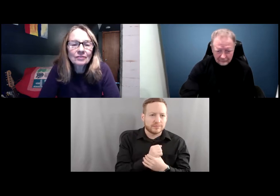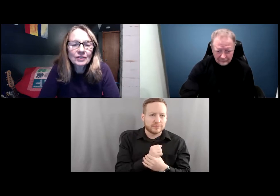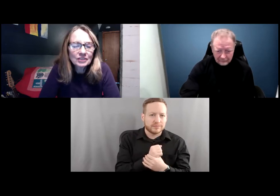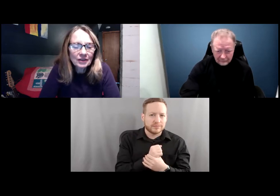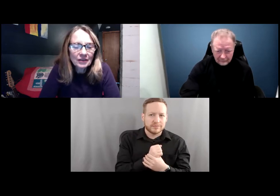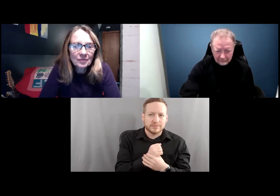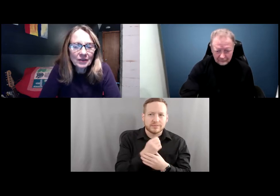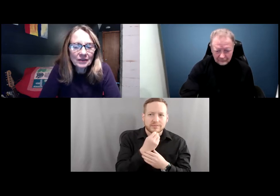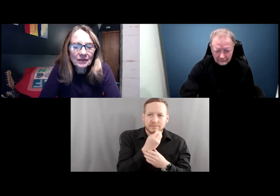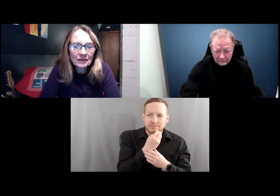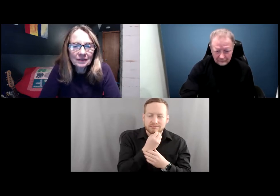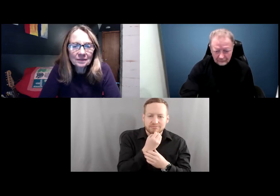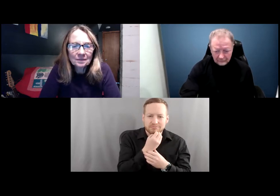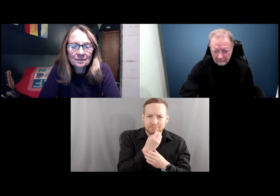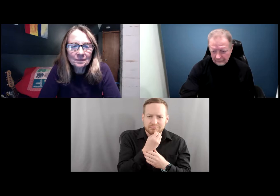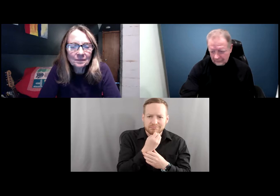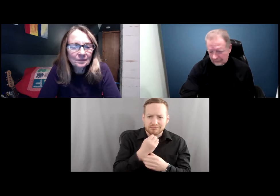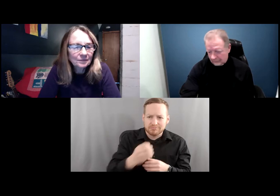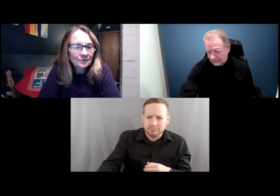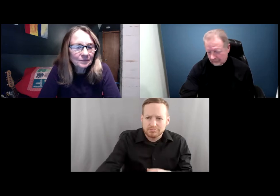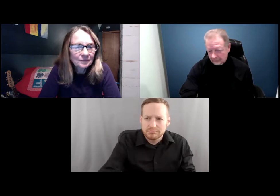If you can share that, Bethany.